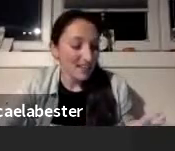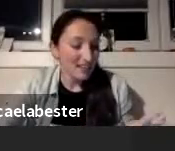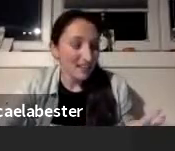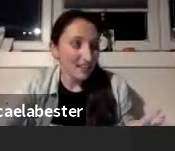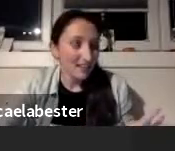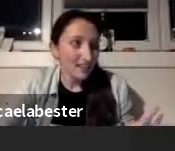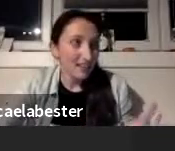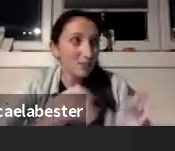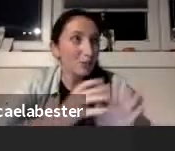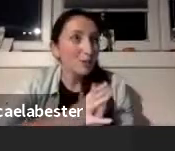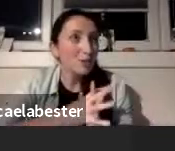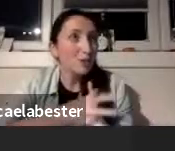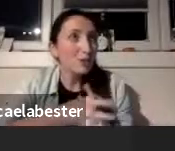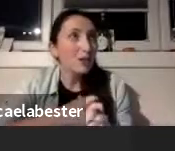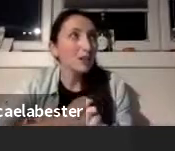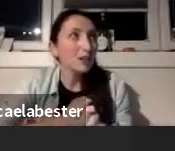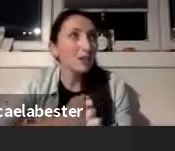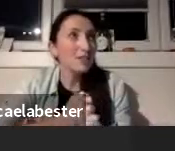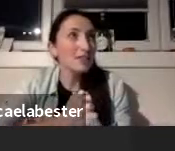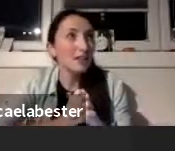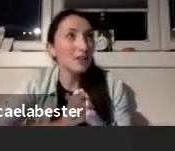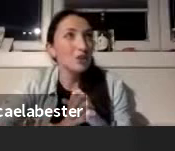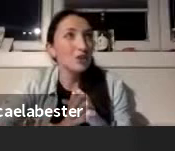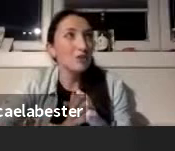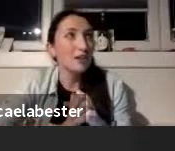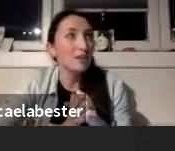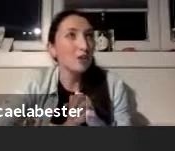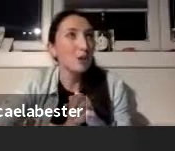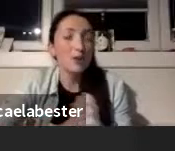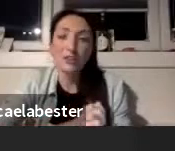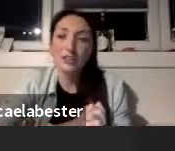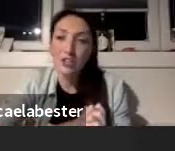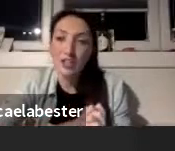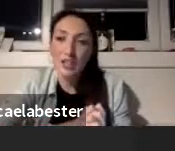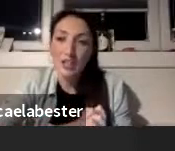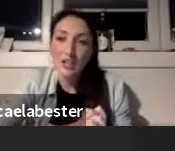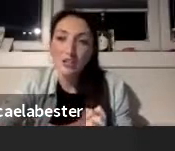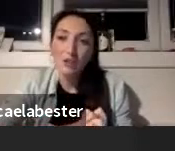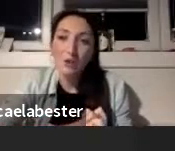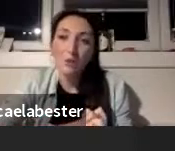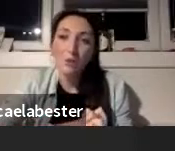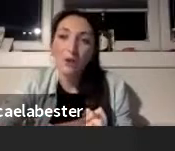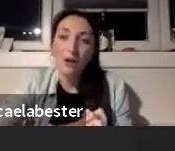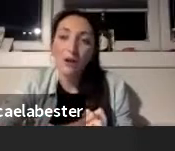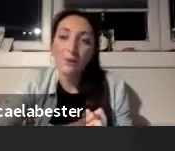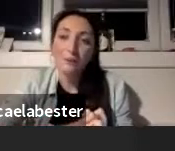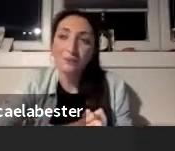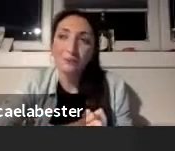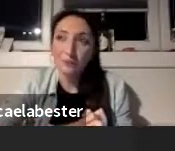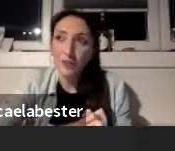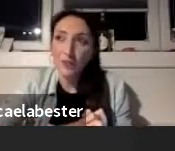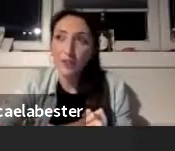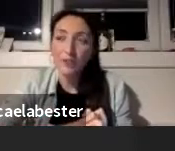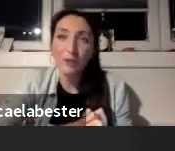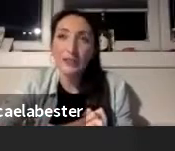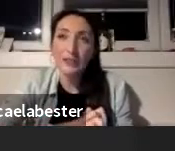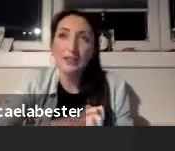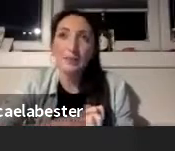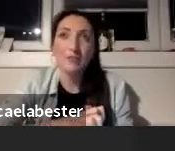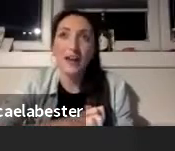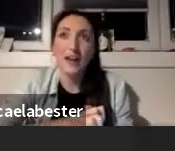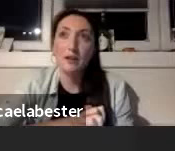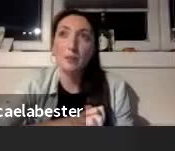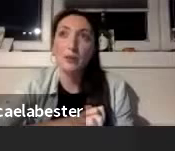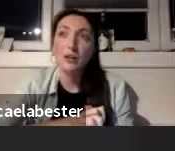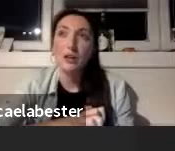And there's also a lot of discussion around terminology. So I thought I would clear